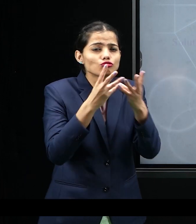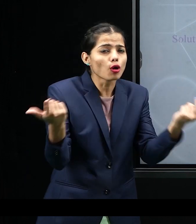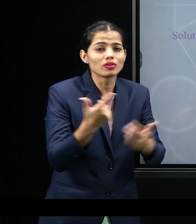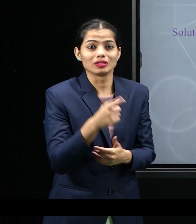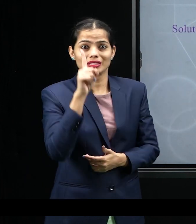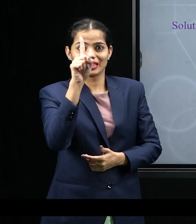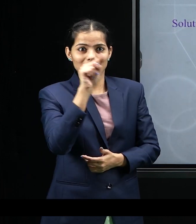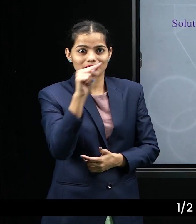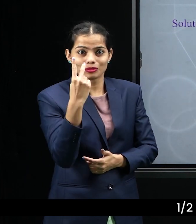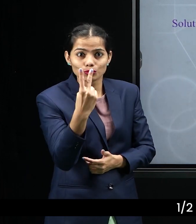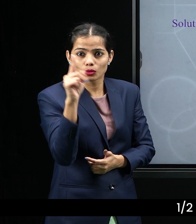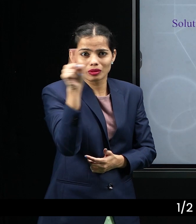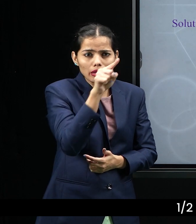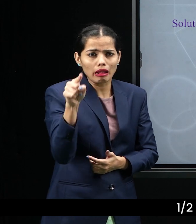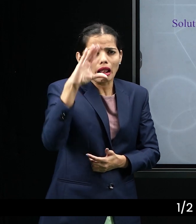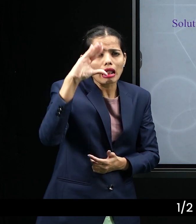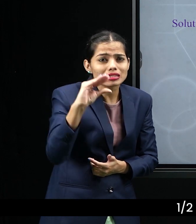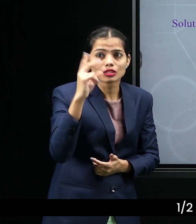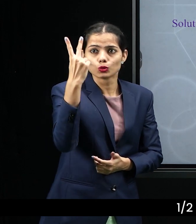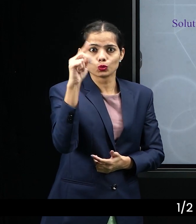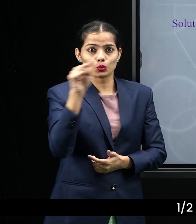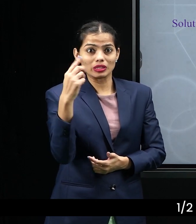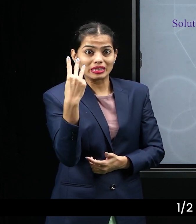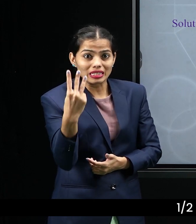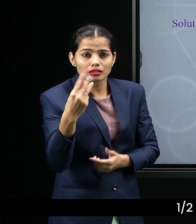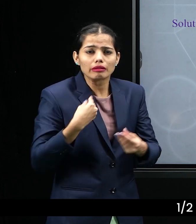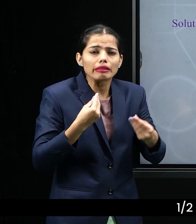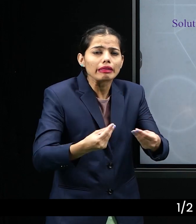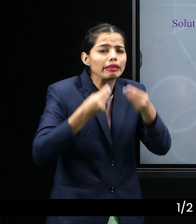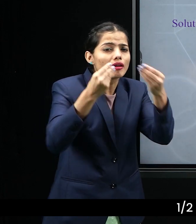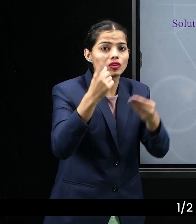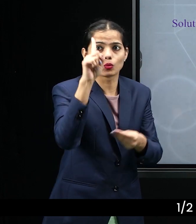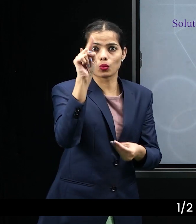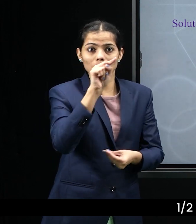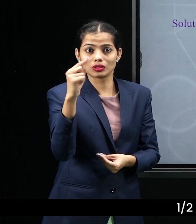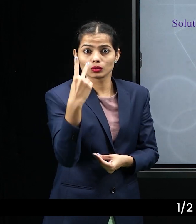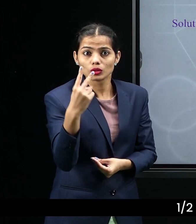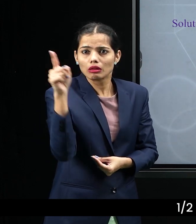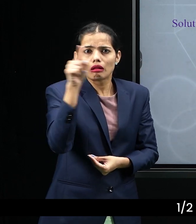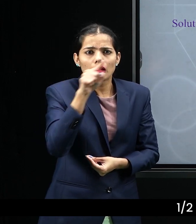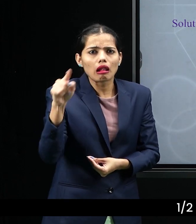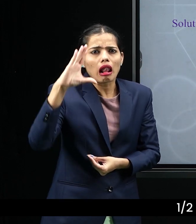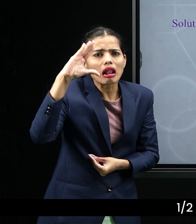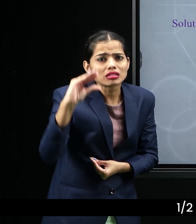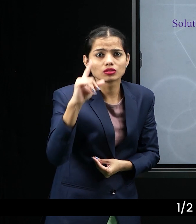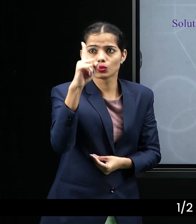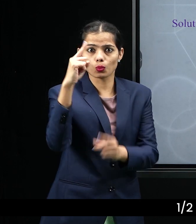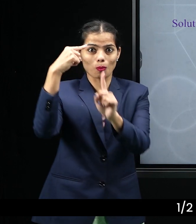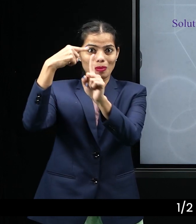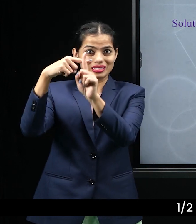Solution 2. 1 by 2 less than 2 by 3 gives 1 by 2 less than 1 plus 2 by 2 plus